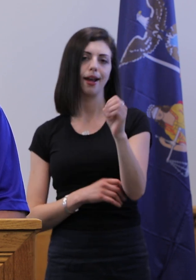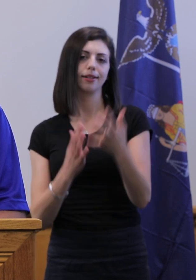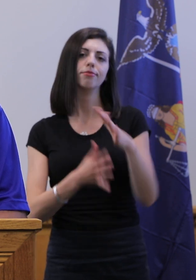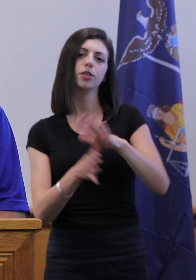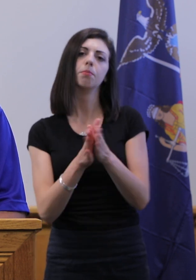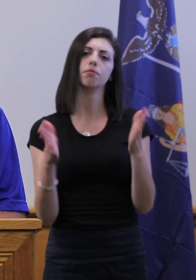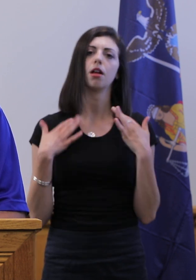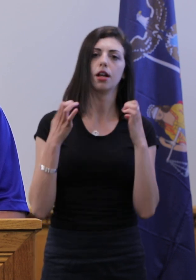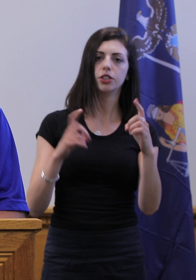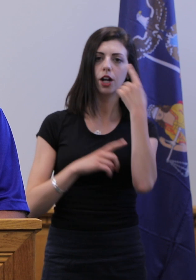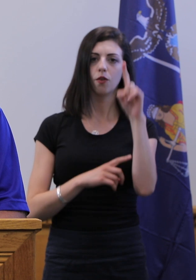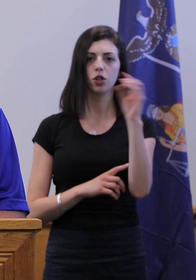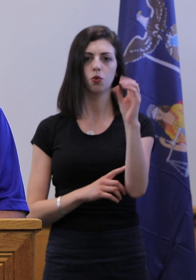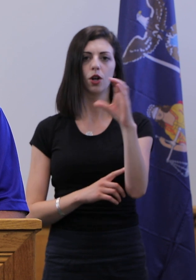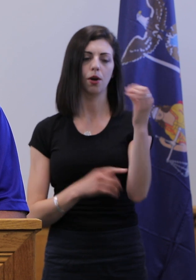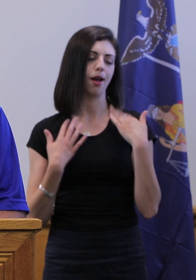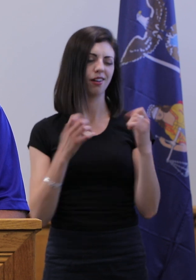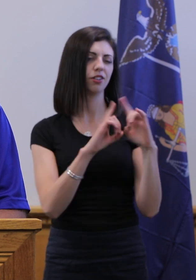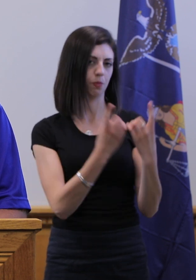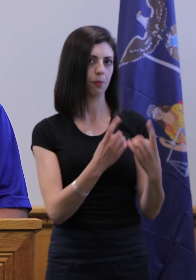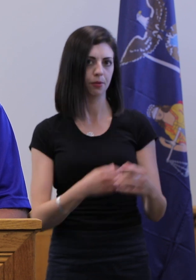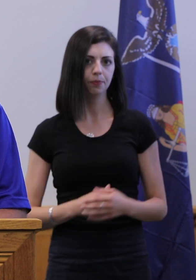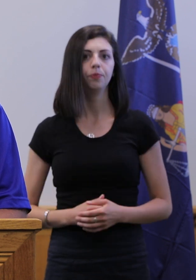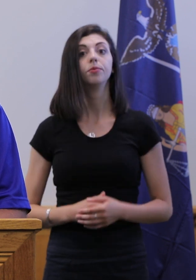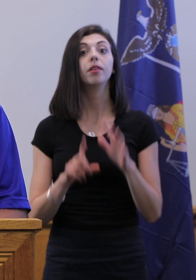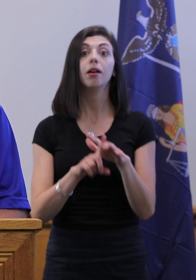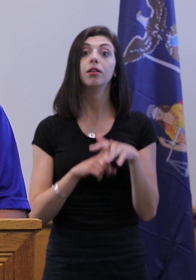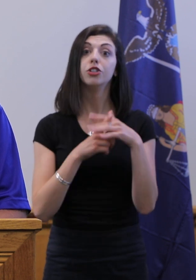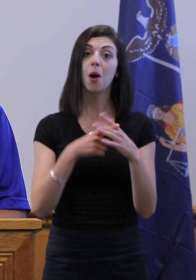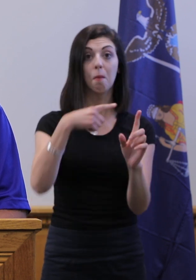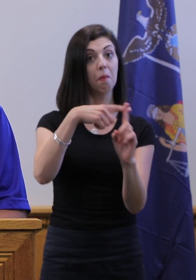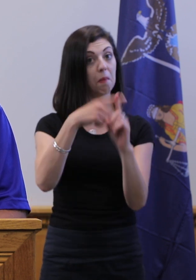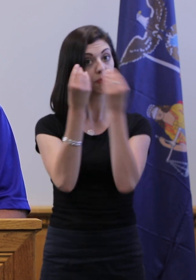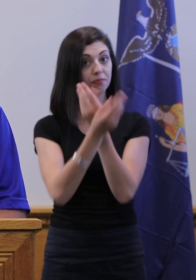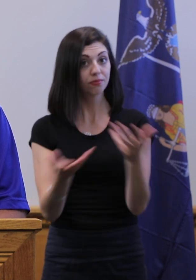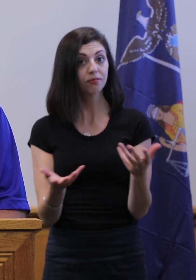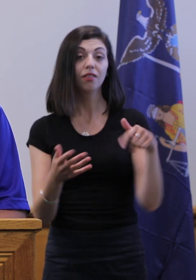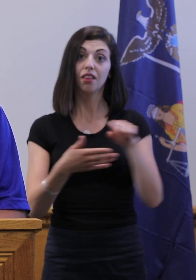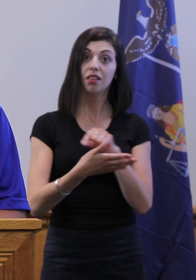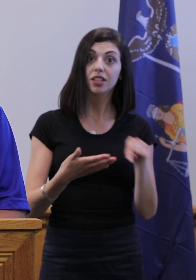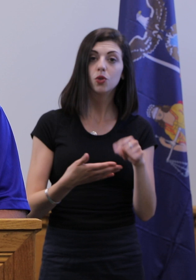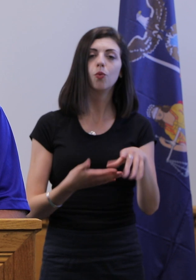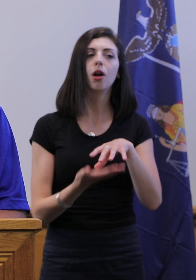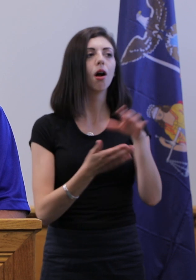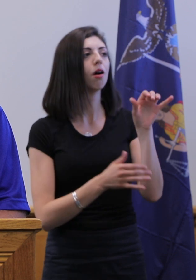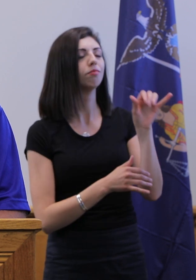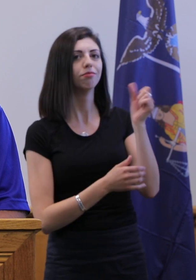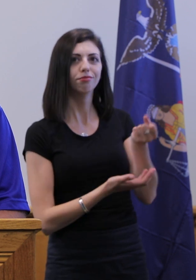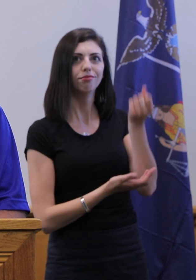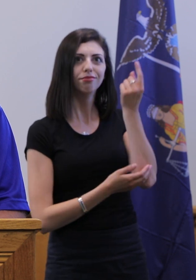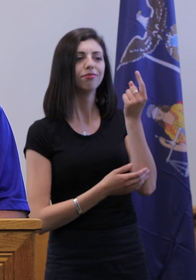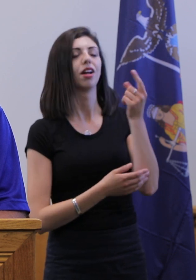Public Health Educator for the Oswego County Health Department. To start off with some good news, this week we learned that the county airport will receive